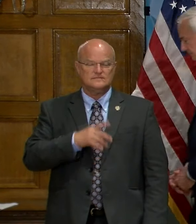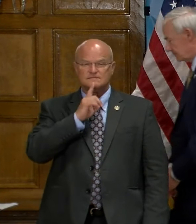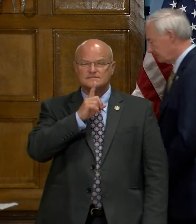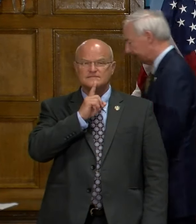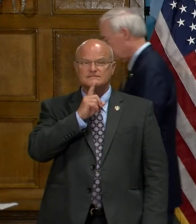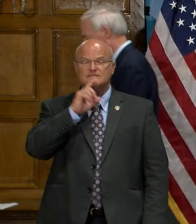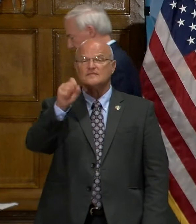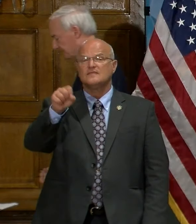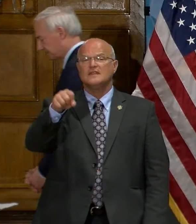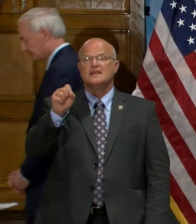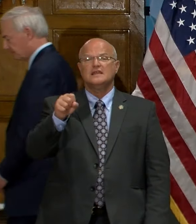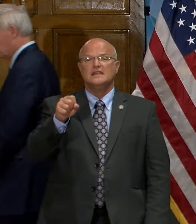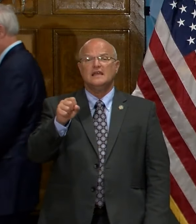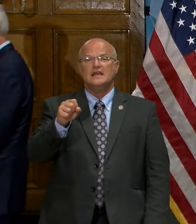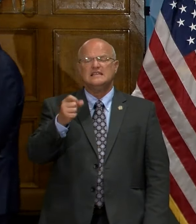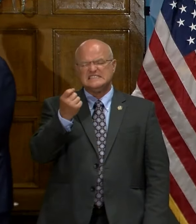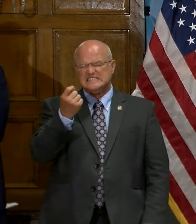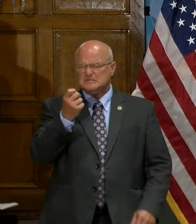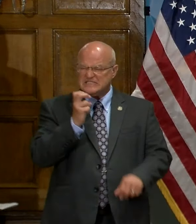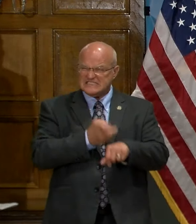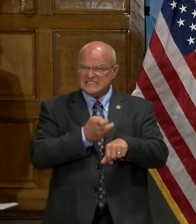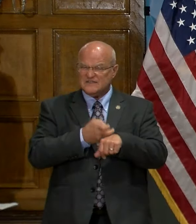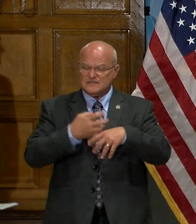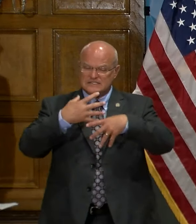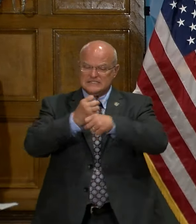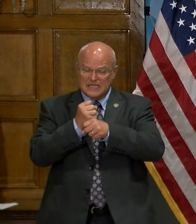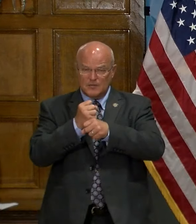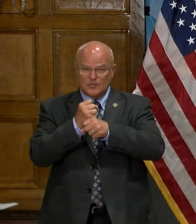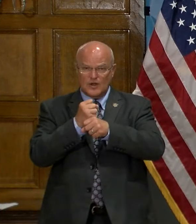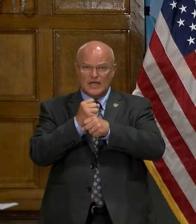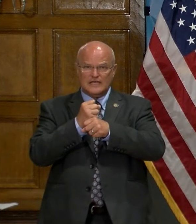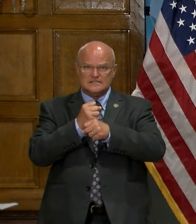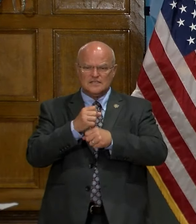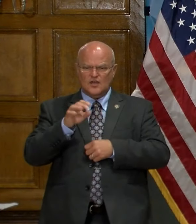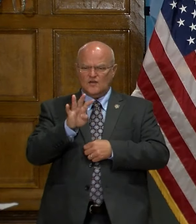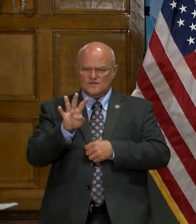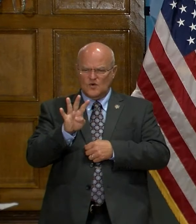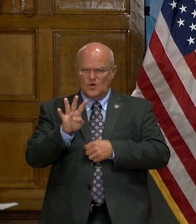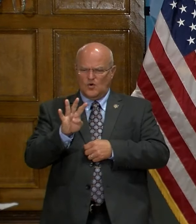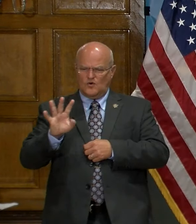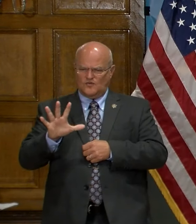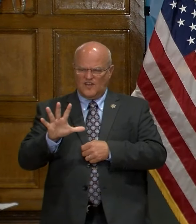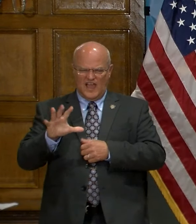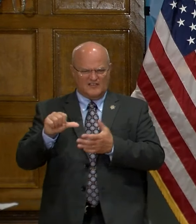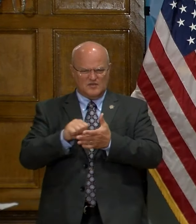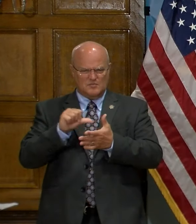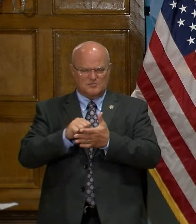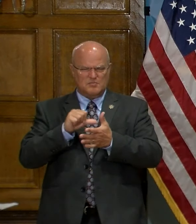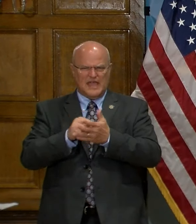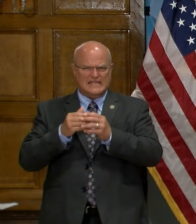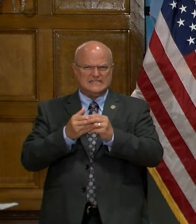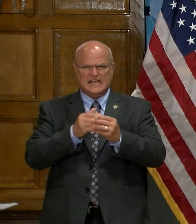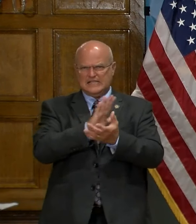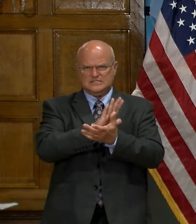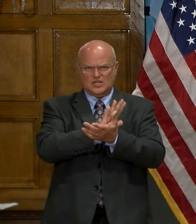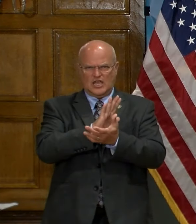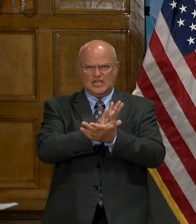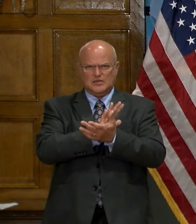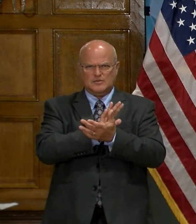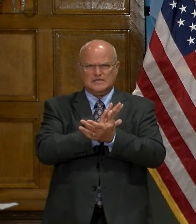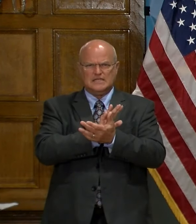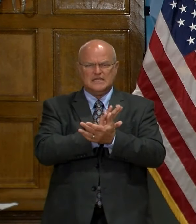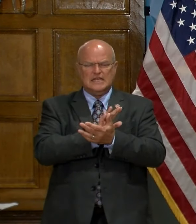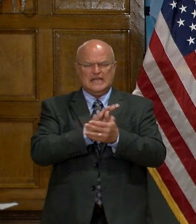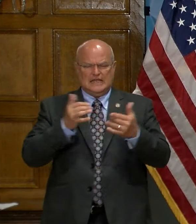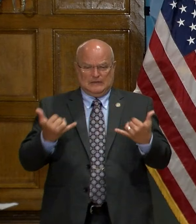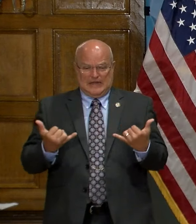Certainly. Yes, it's a bit difficult to summarize a 4 or 5 page guidance document in this